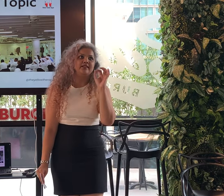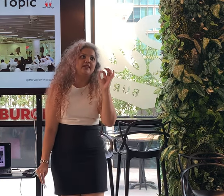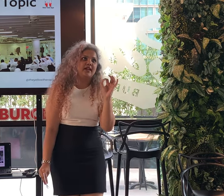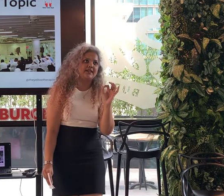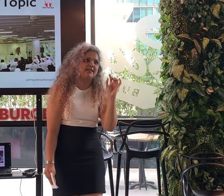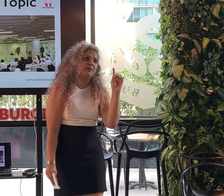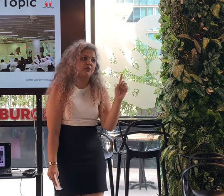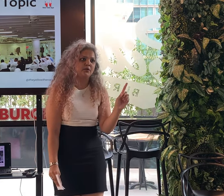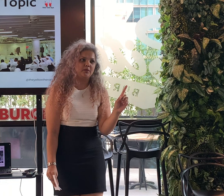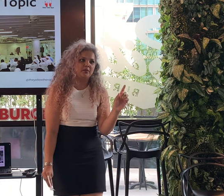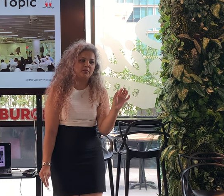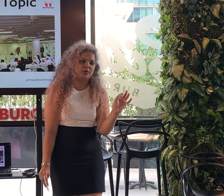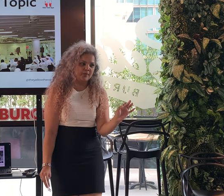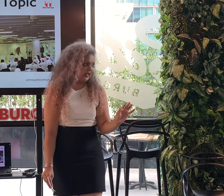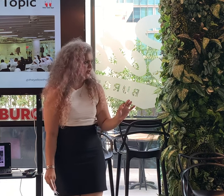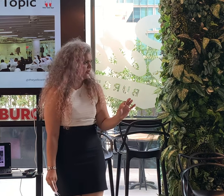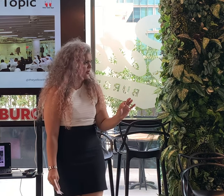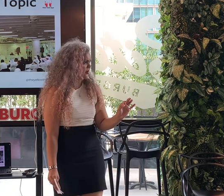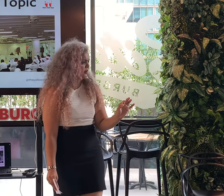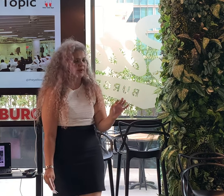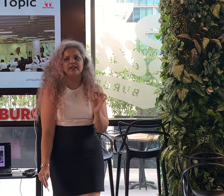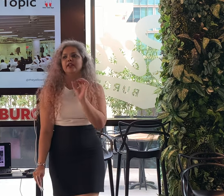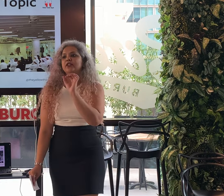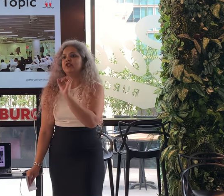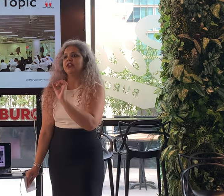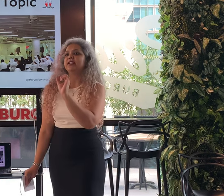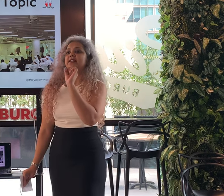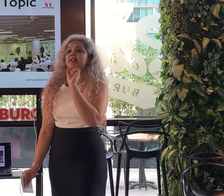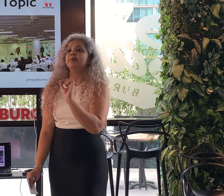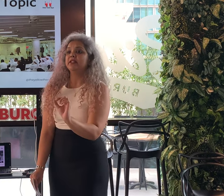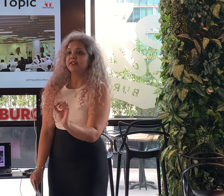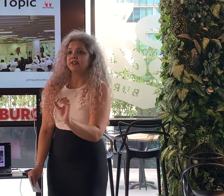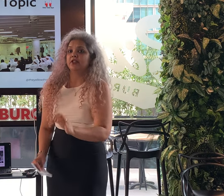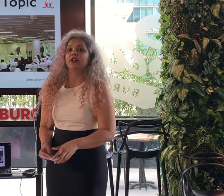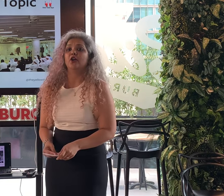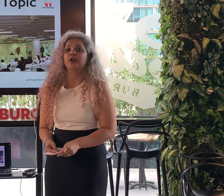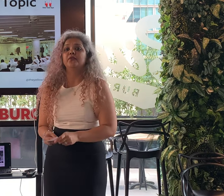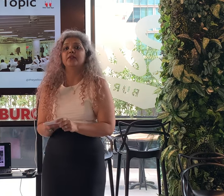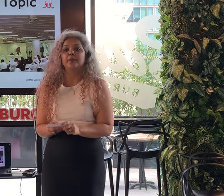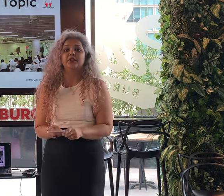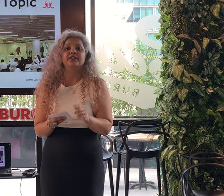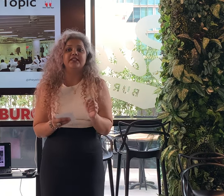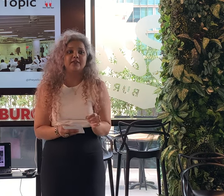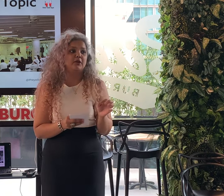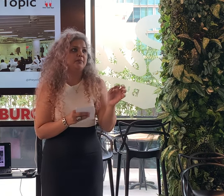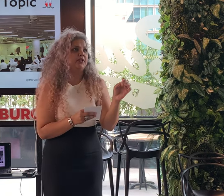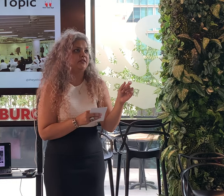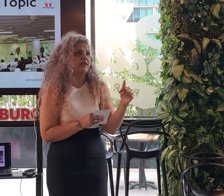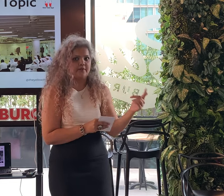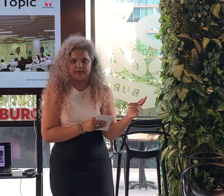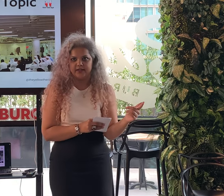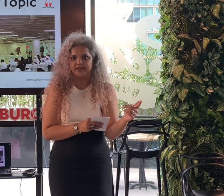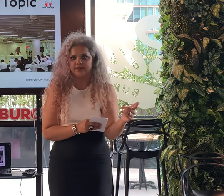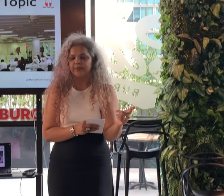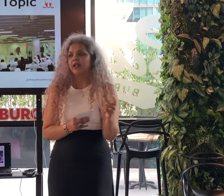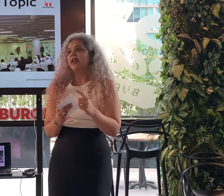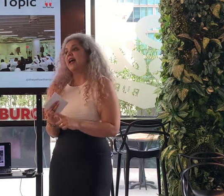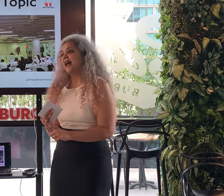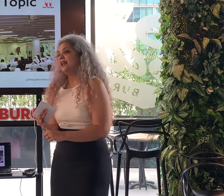Hessa Bouhumet. She is the Minister of Community Development Affairs. And